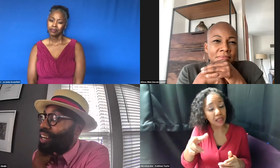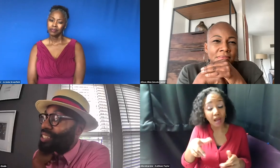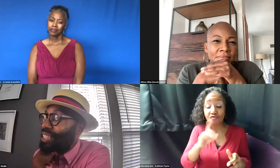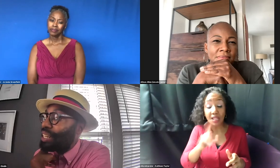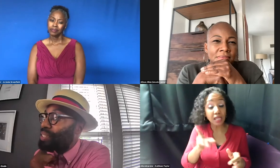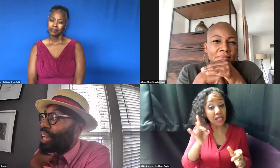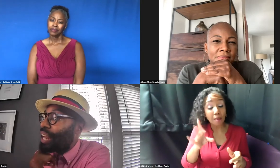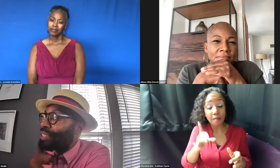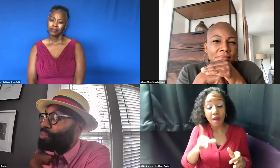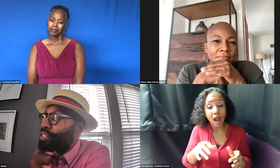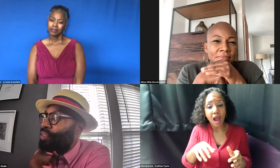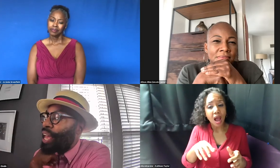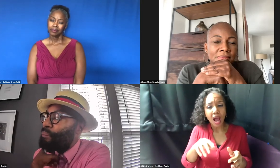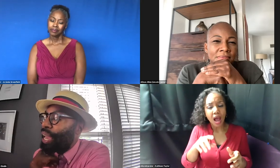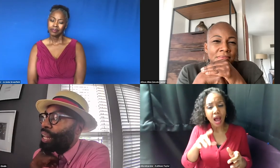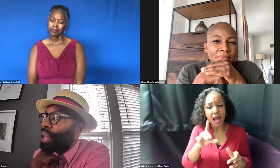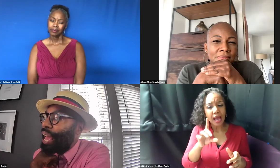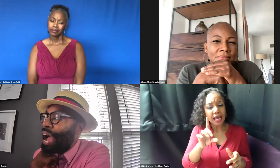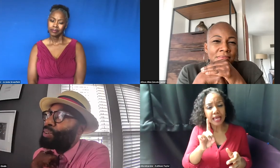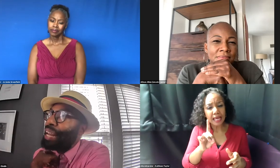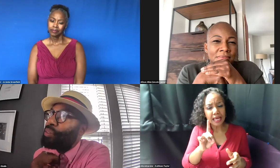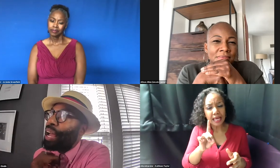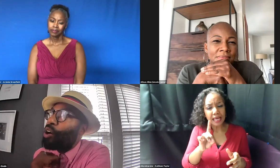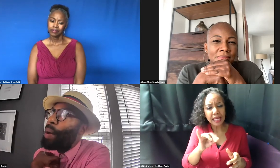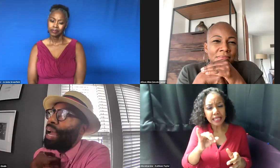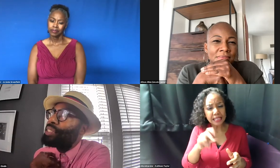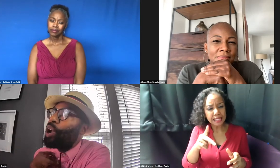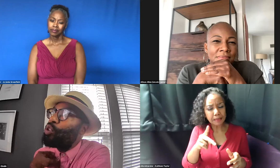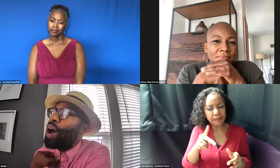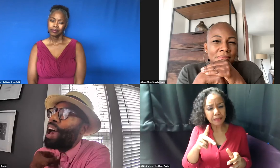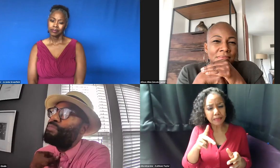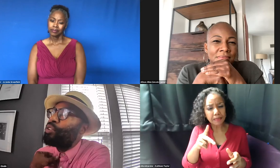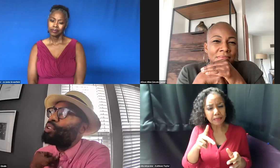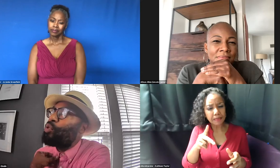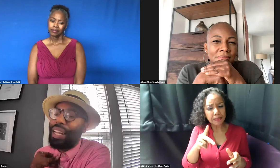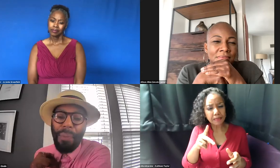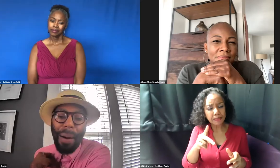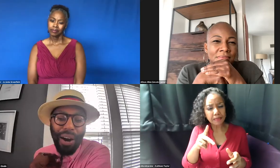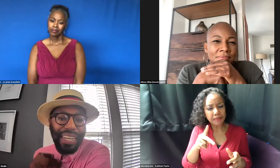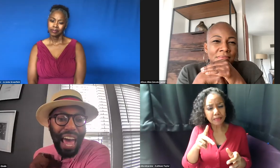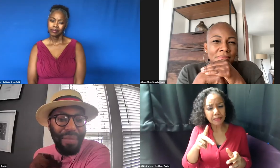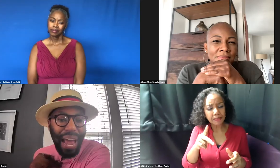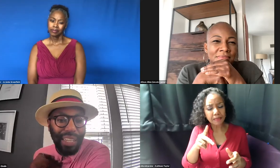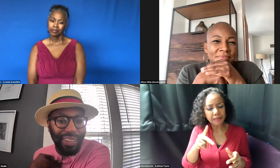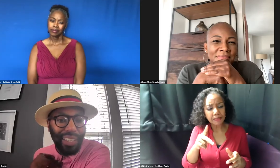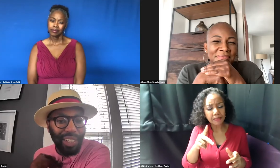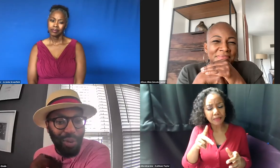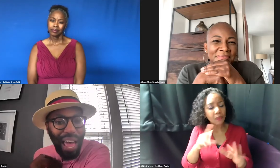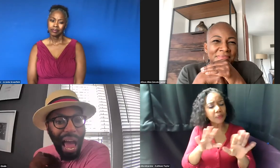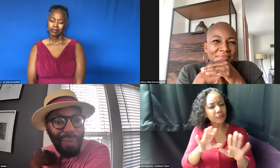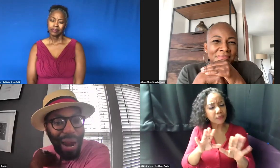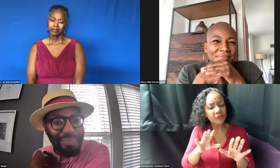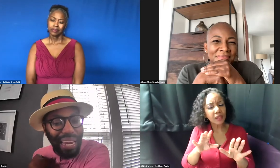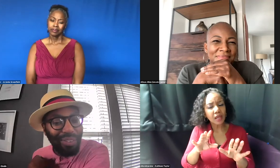because I had her listening to Dipset and I say to myself, man, when I go back and say, what hip hop artist did I have Maxine Green listening